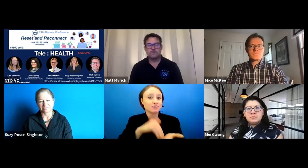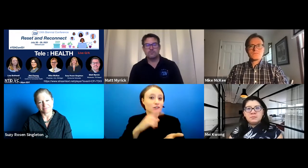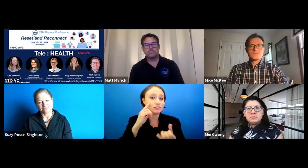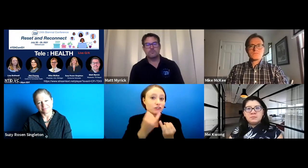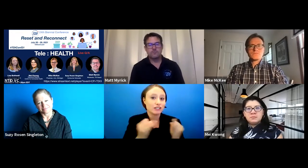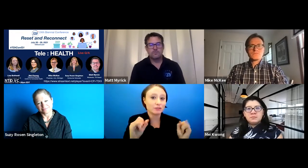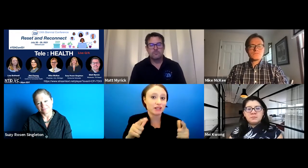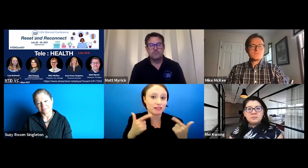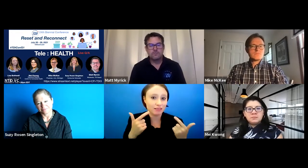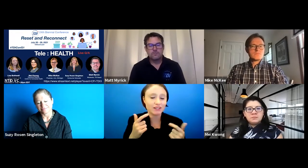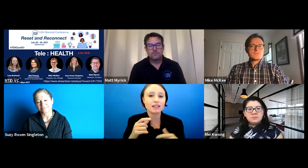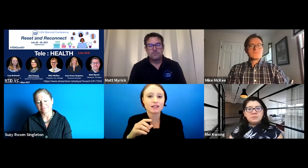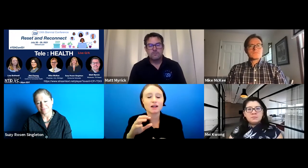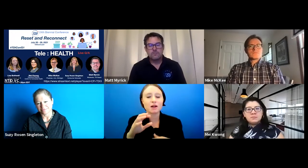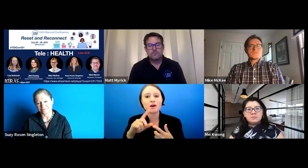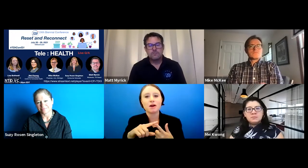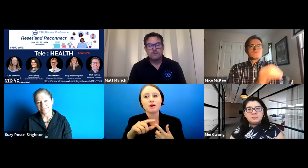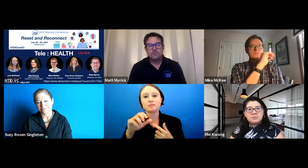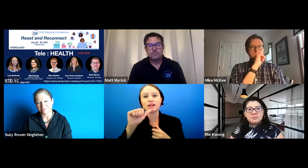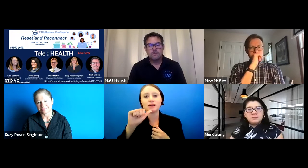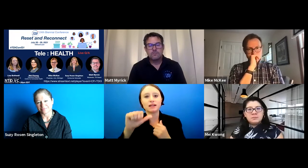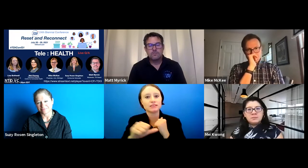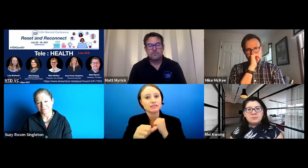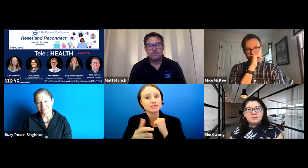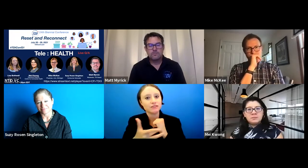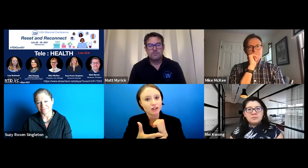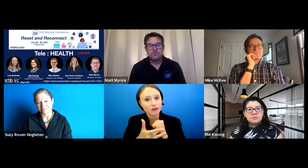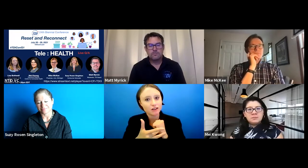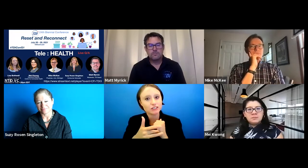with. That would include Center for Independent Living,